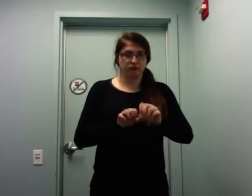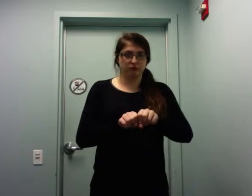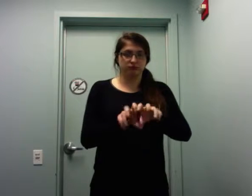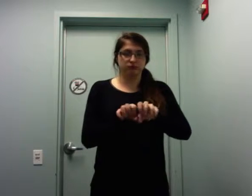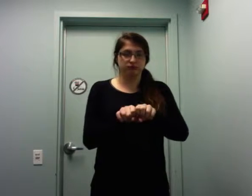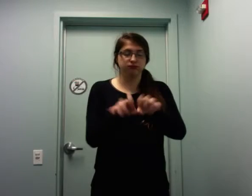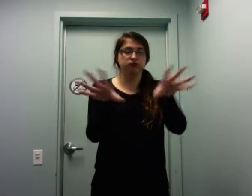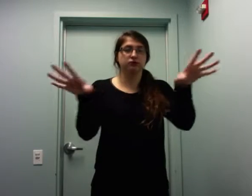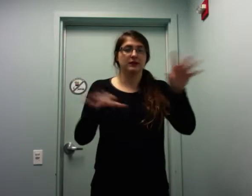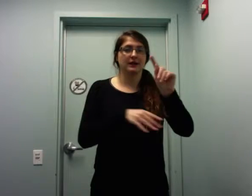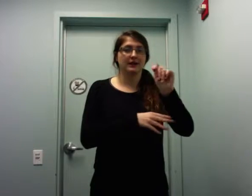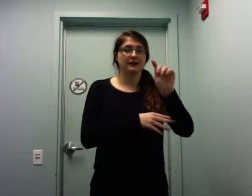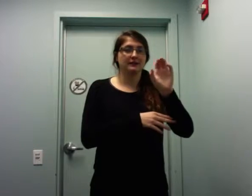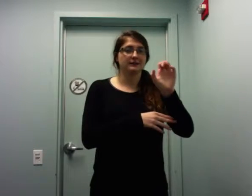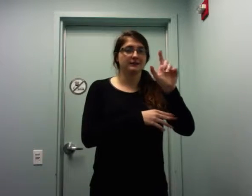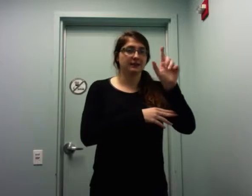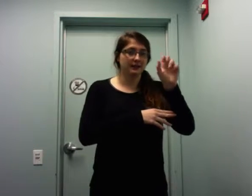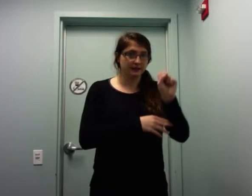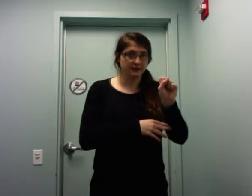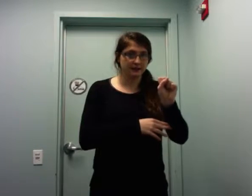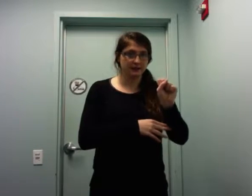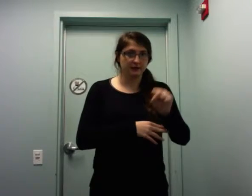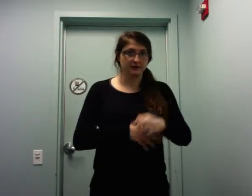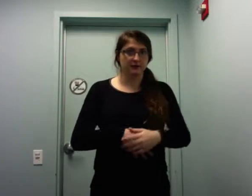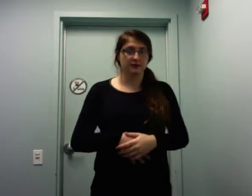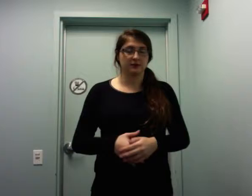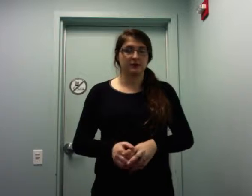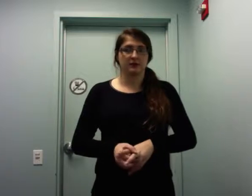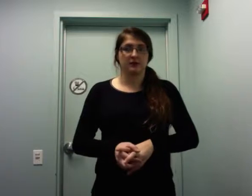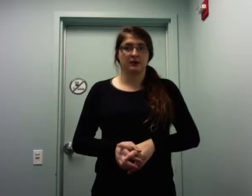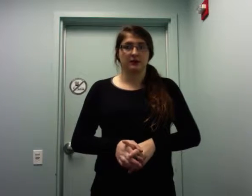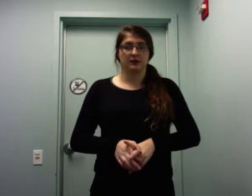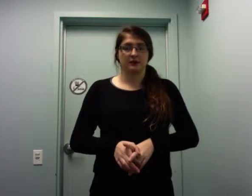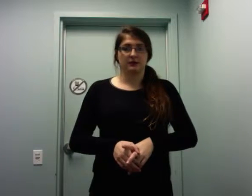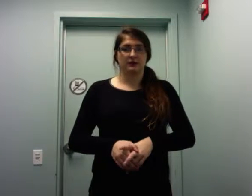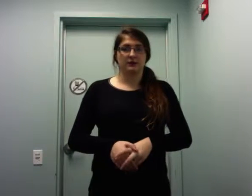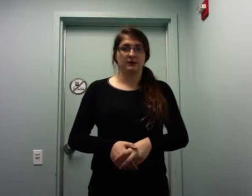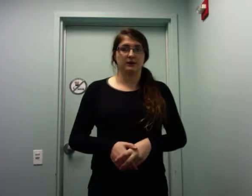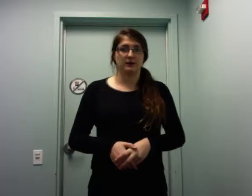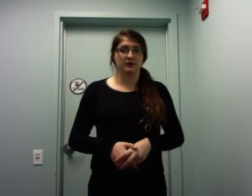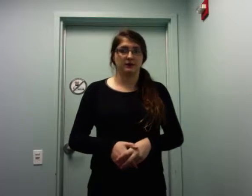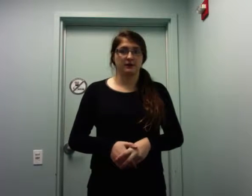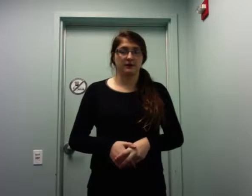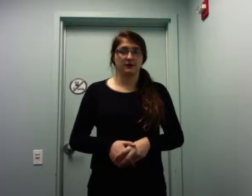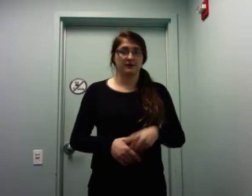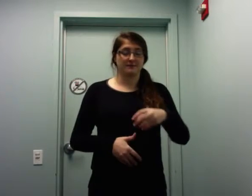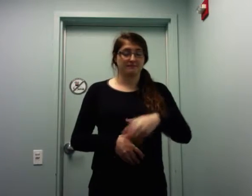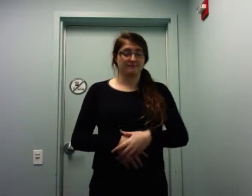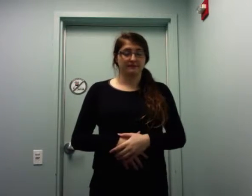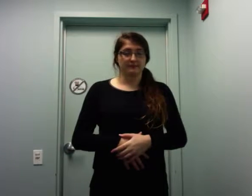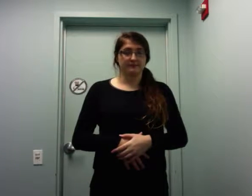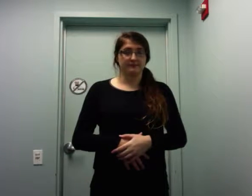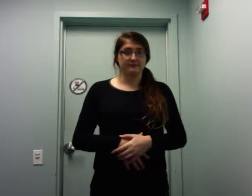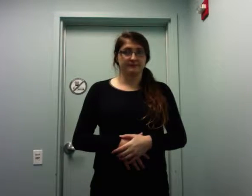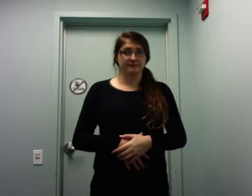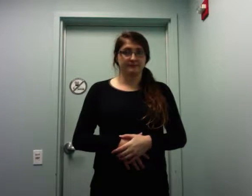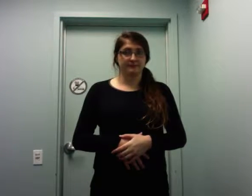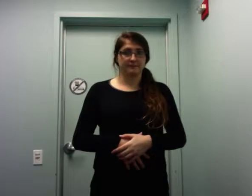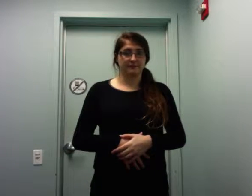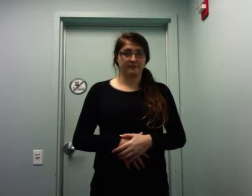which physicians measure in order to gauge the strength of the immune system. When a person has a strong immune system, they have a T cell